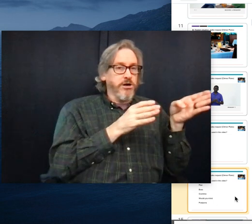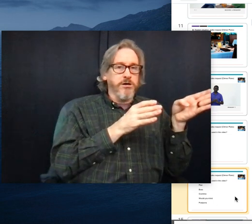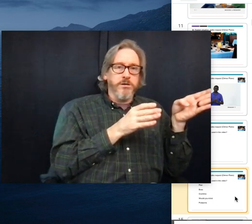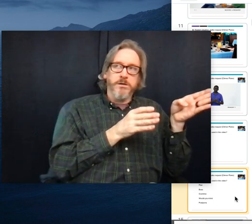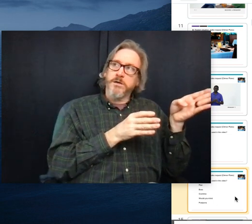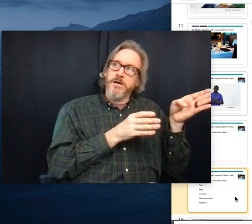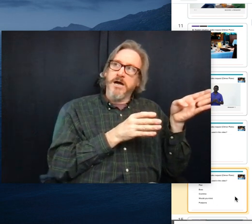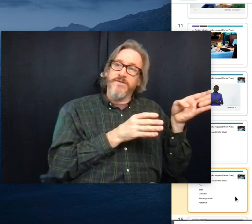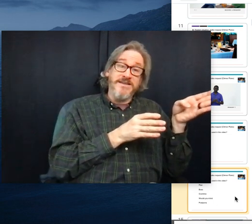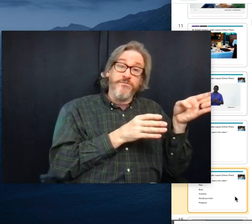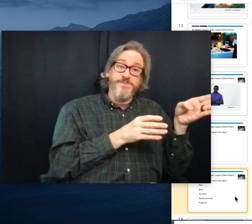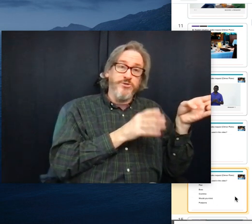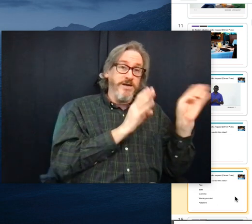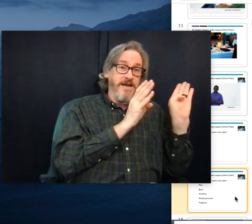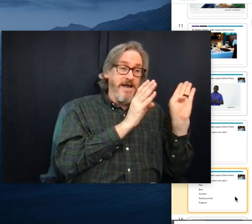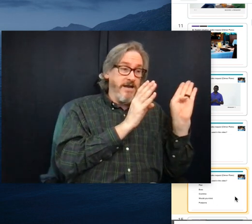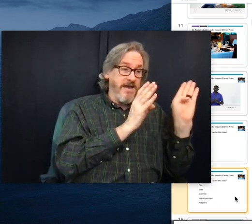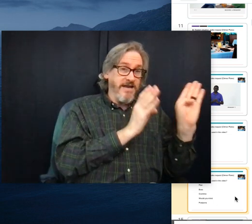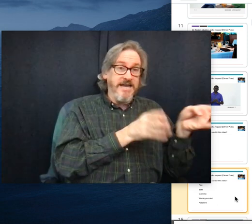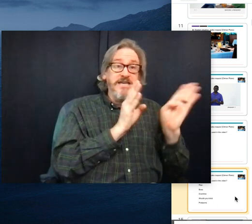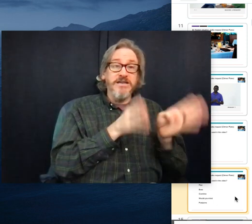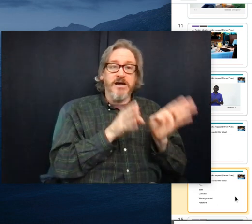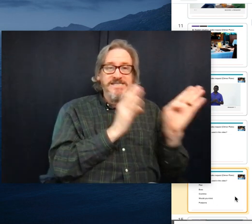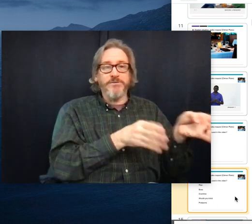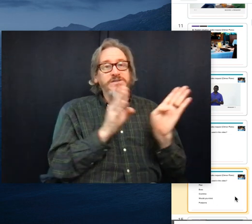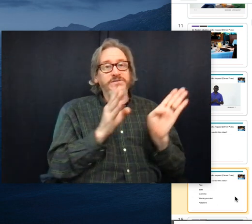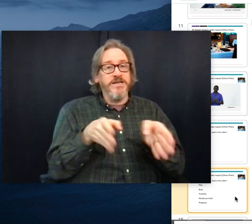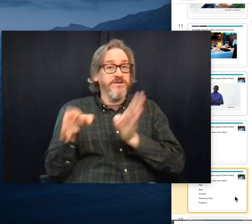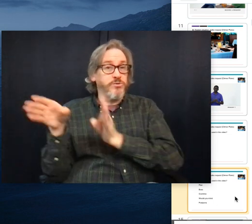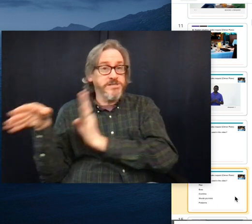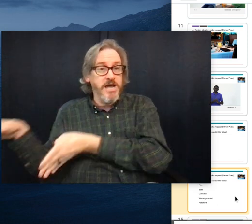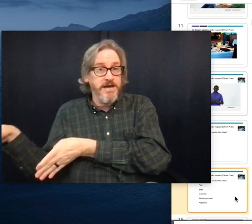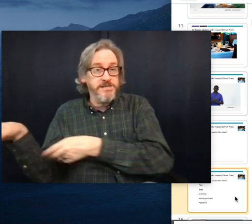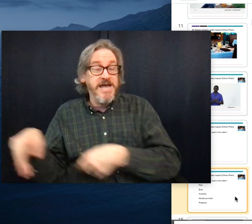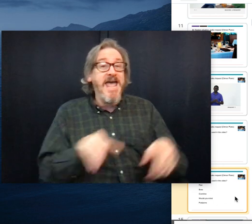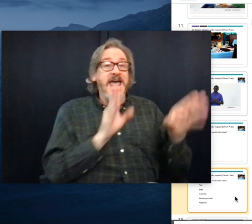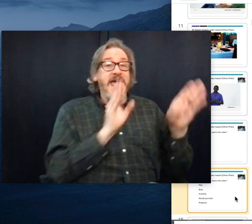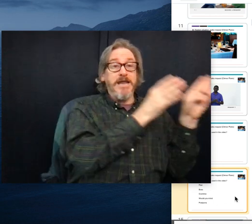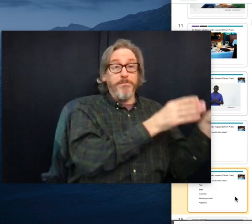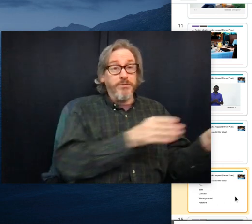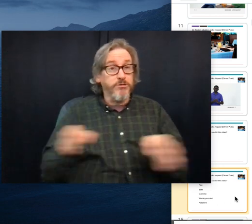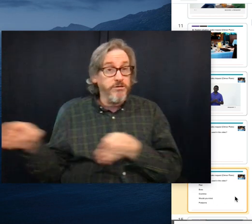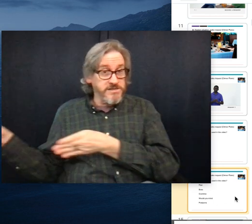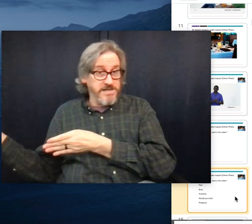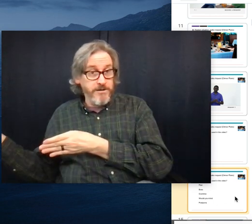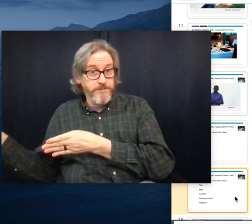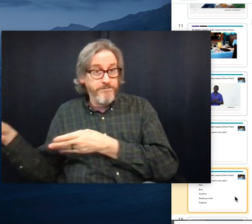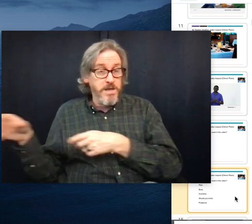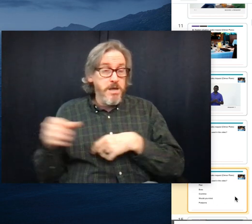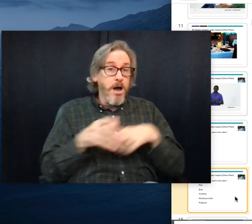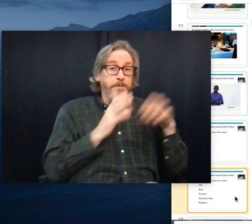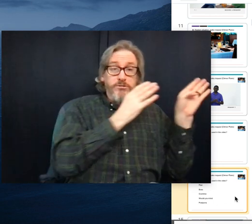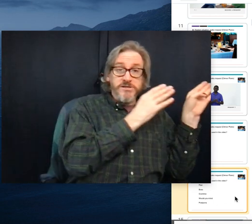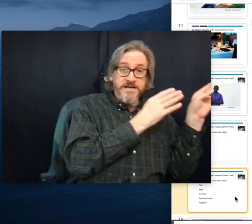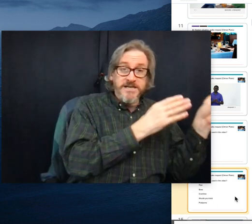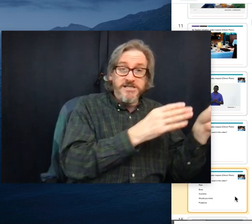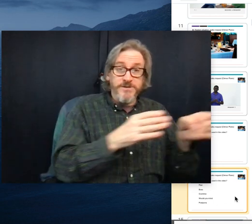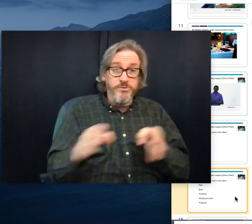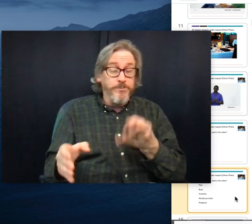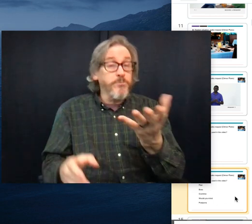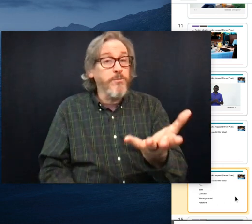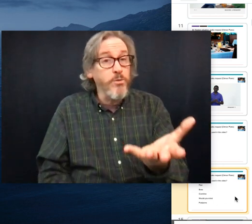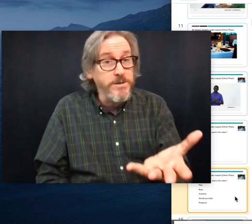These are the difference between a series of individual signs and a plural sign. A plural sign